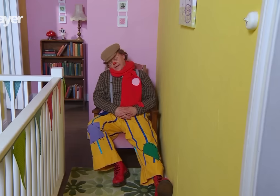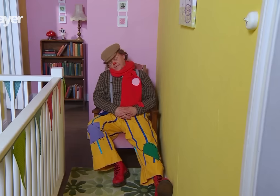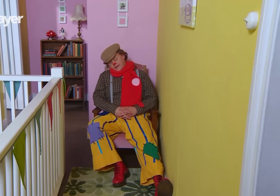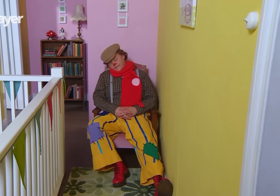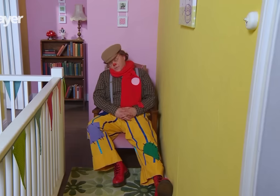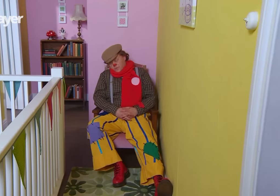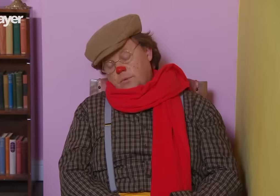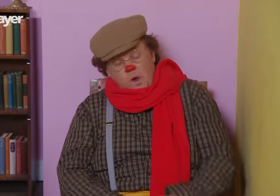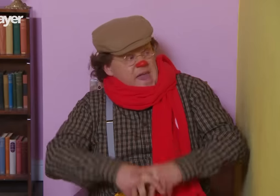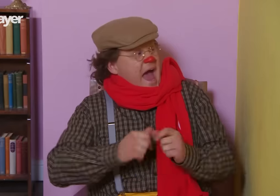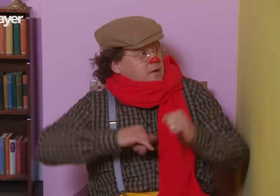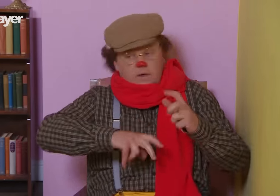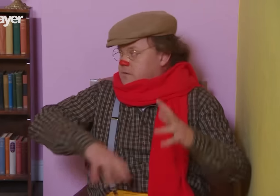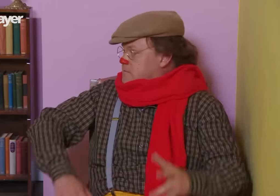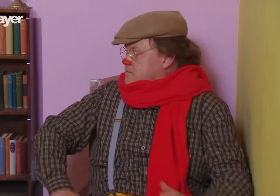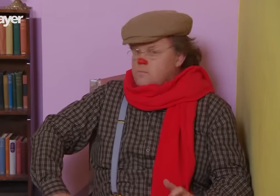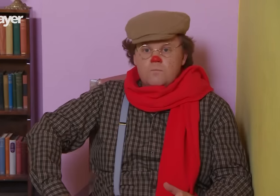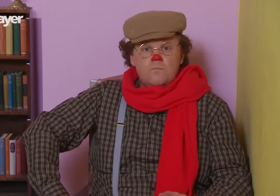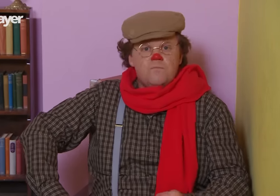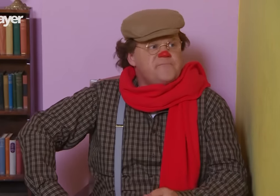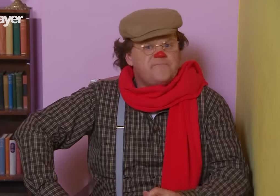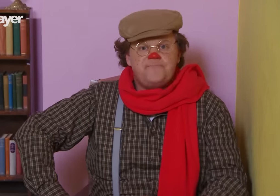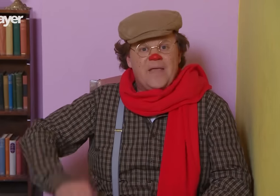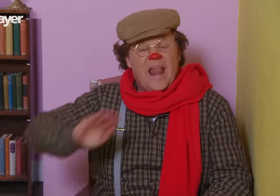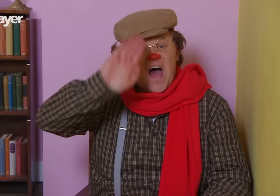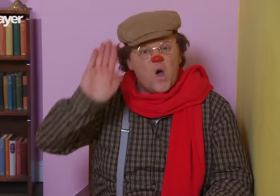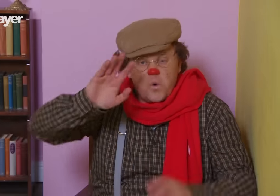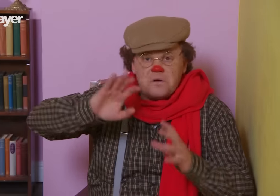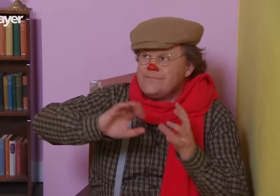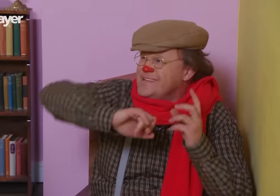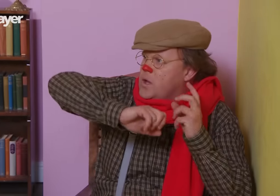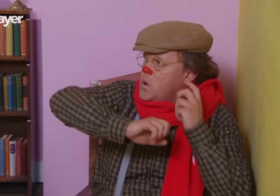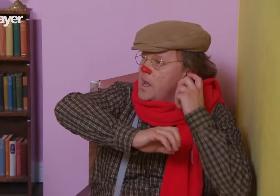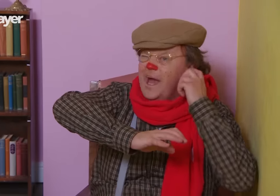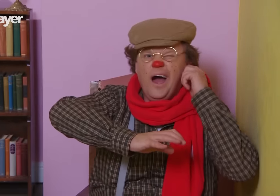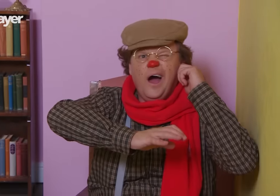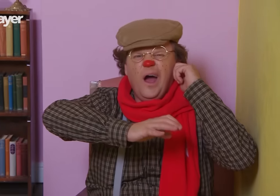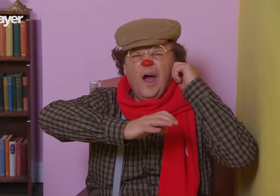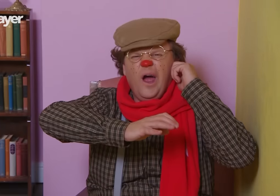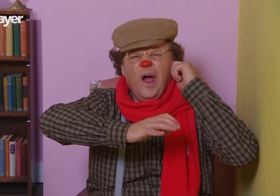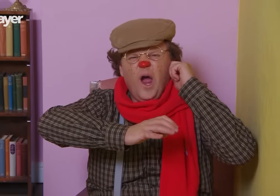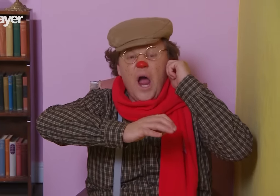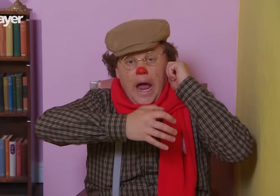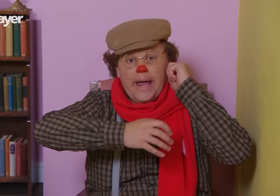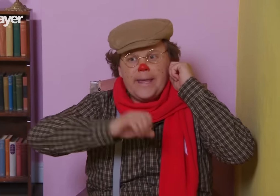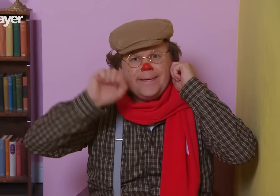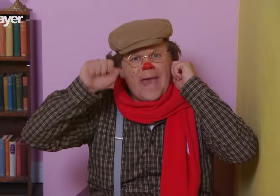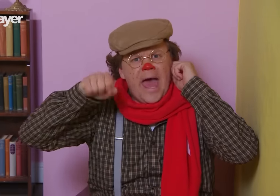please. Thank you. Hello, Grandad Tumble. Hello! Can you hear the big drum, Grandad Tumble?